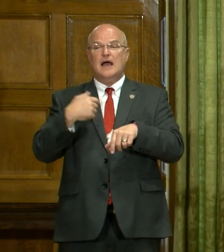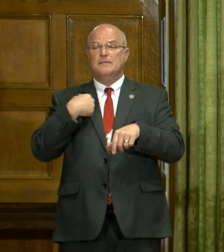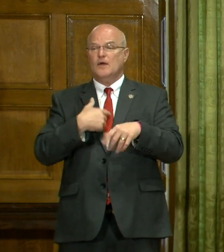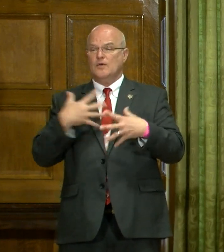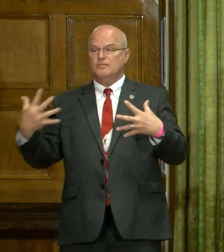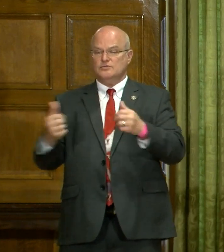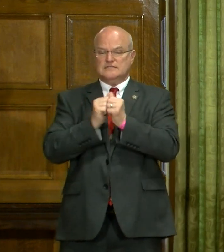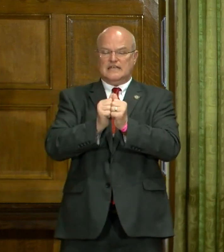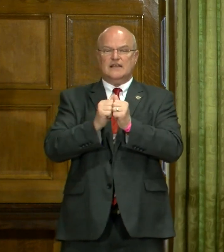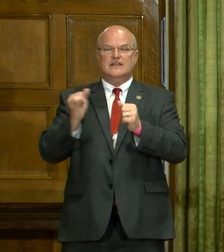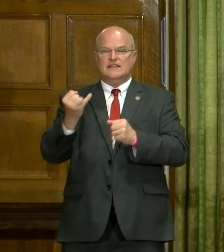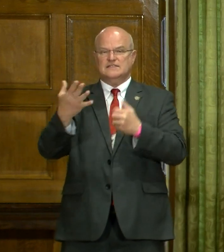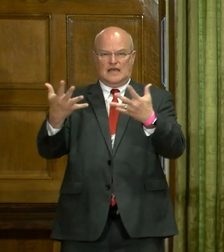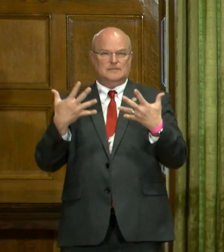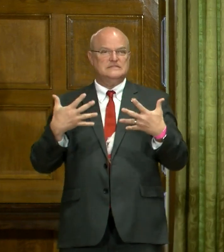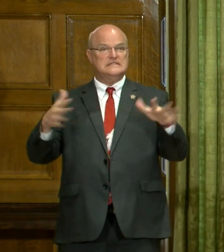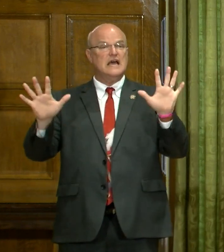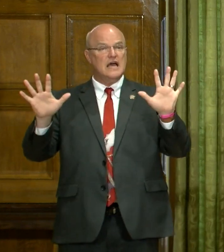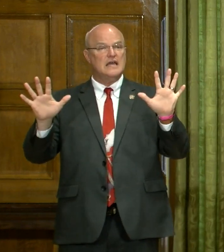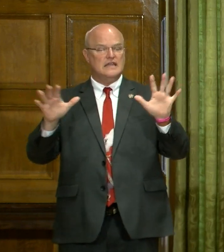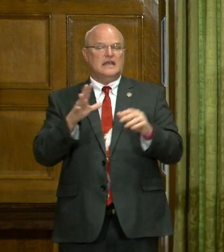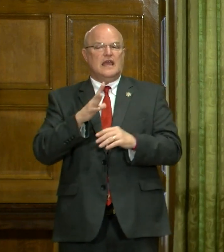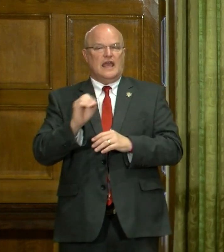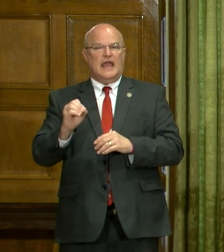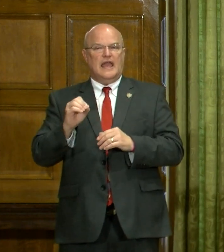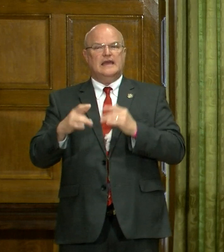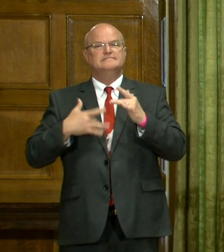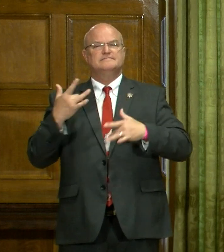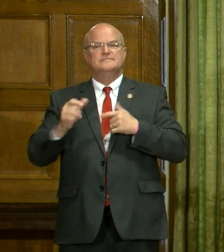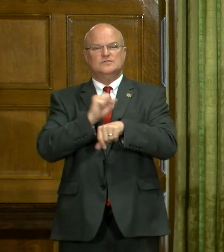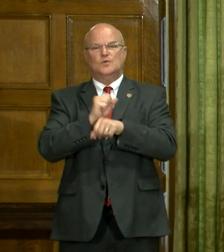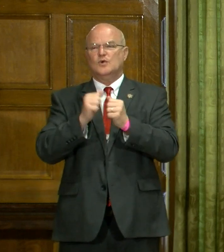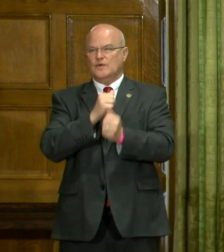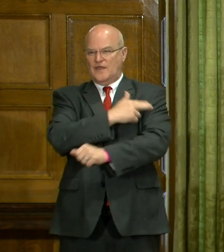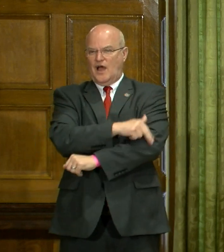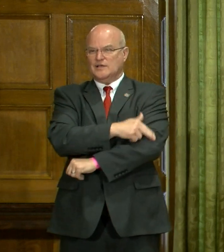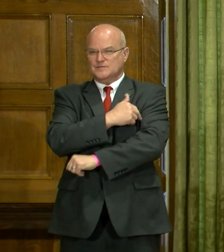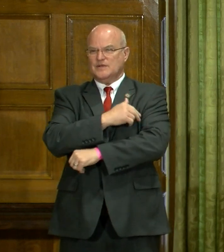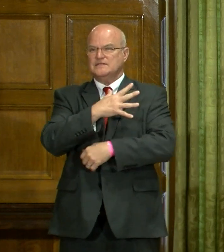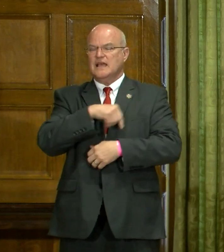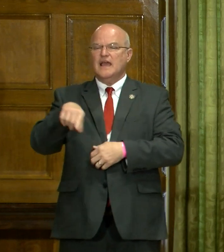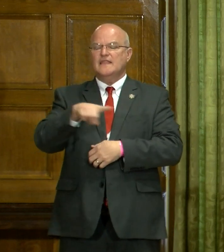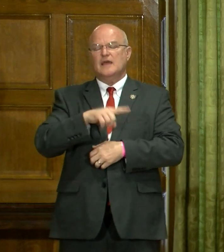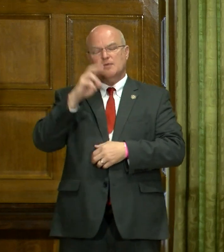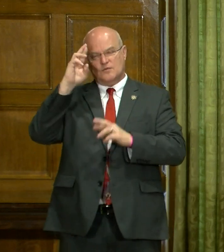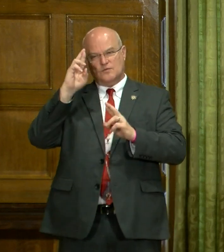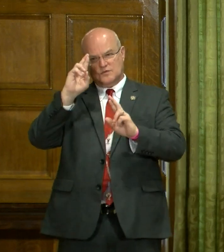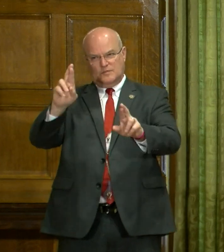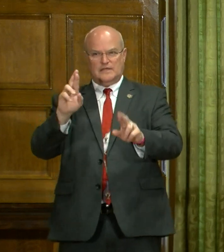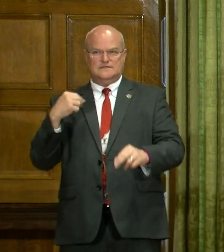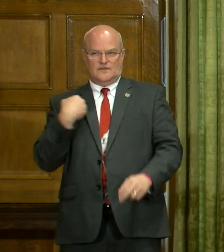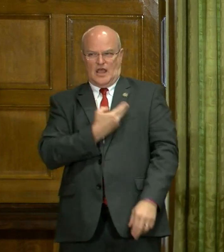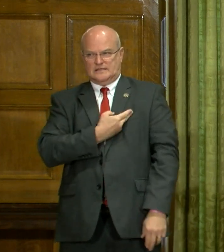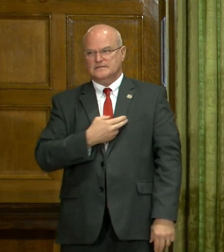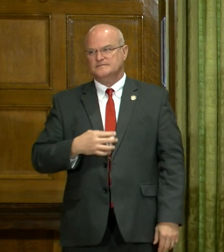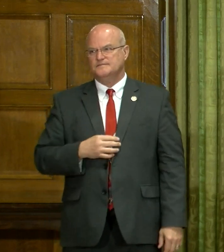pull together to get the job done. And we're delighted to work with the hospitals, and they've been very responsive to